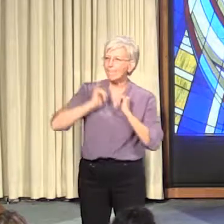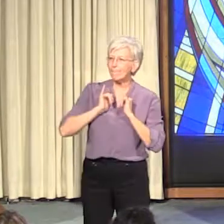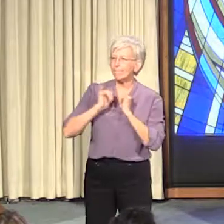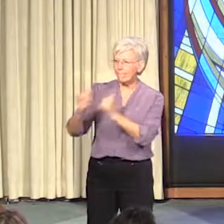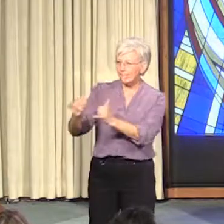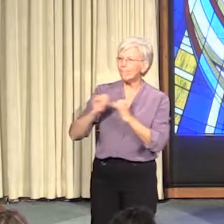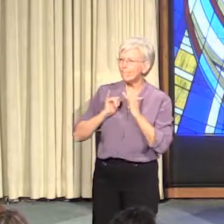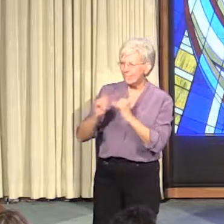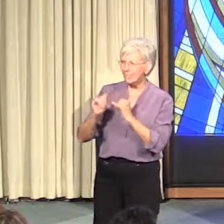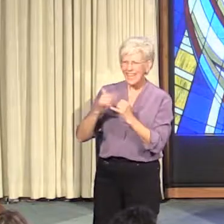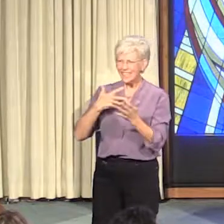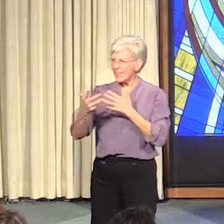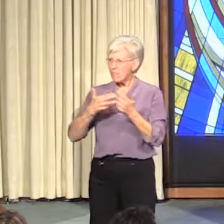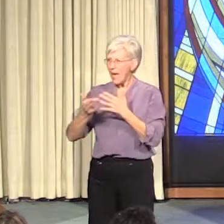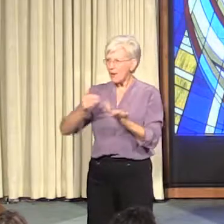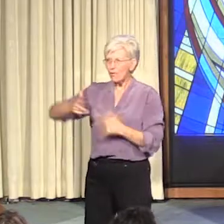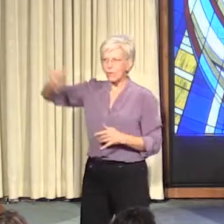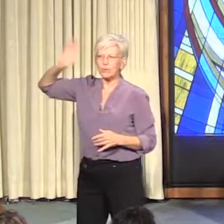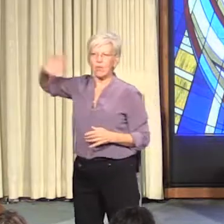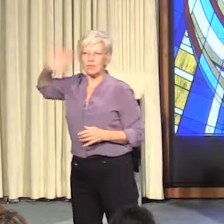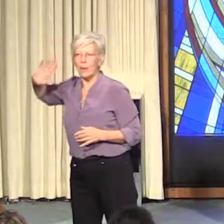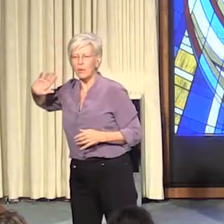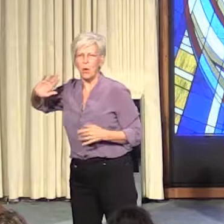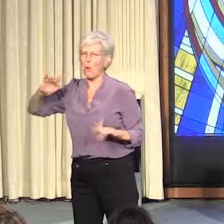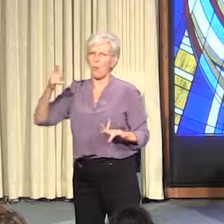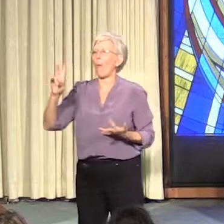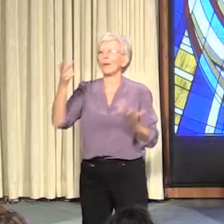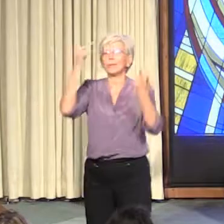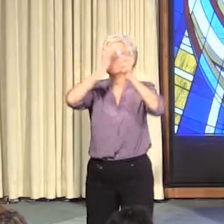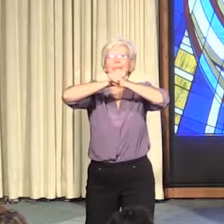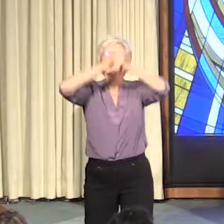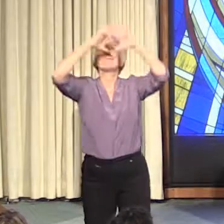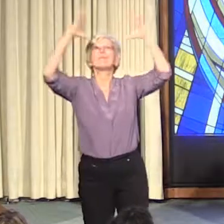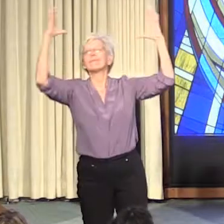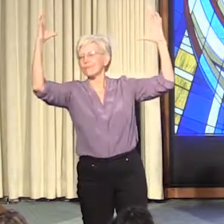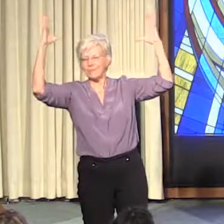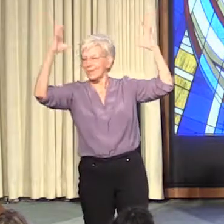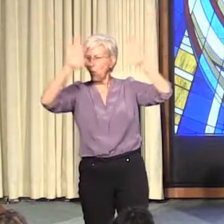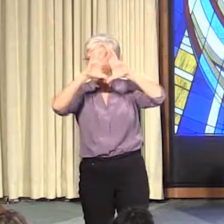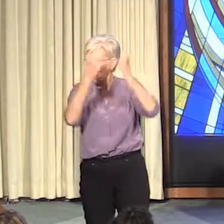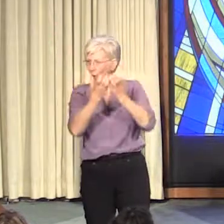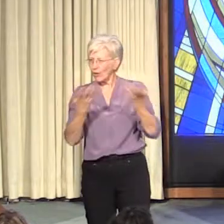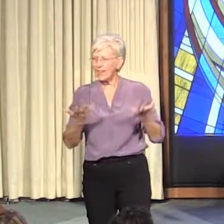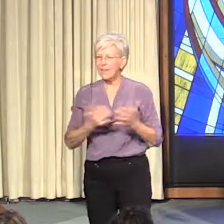away, or in a complete fantasy world, in the Marvel Cinematic Universe.